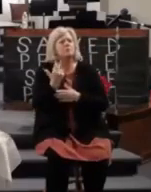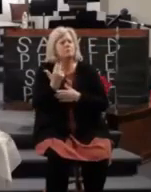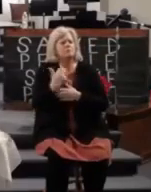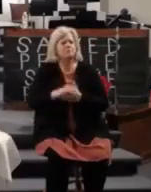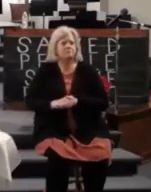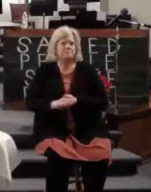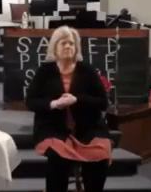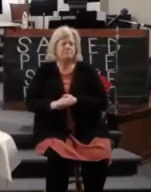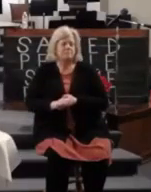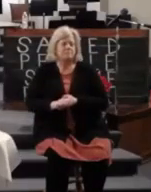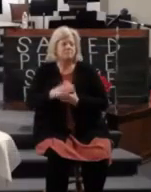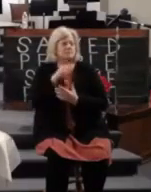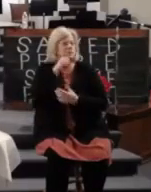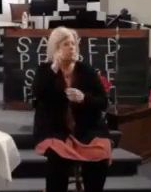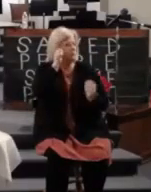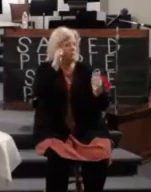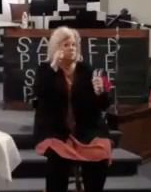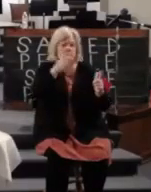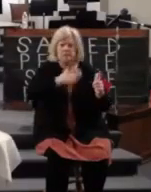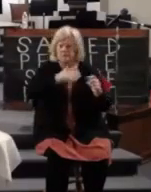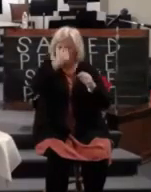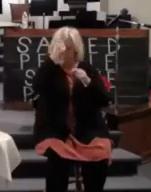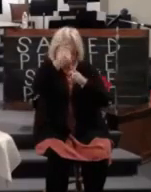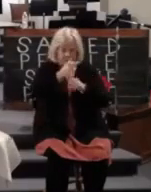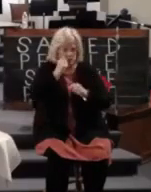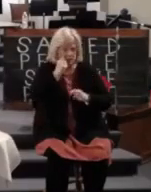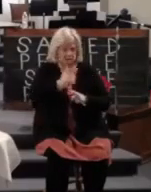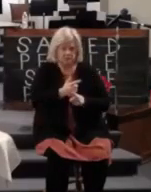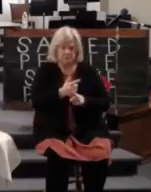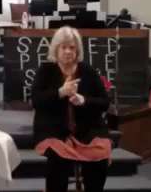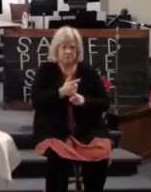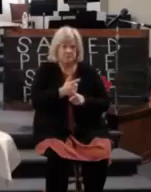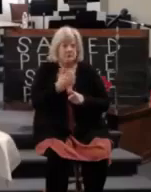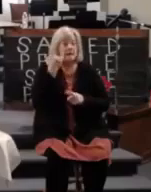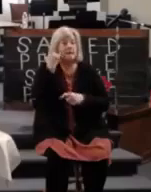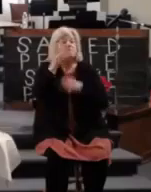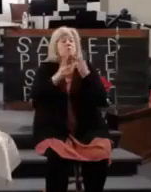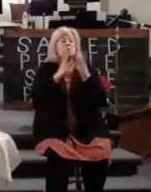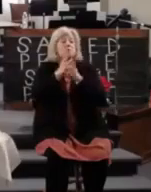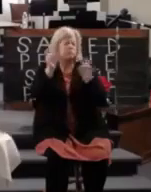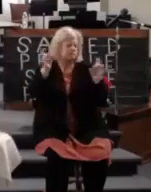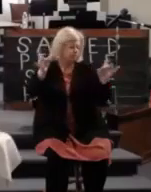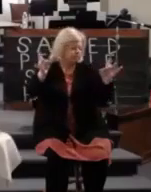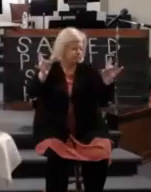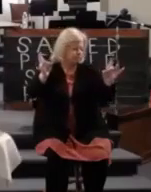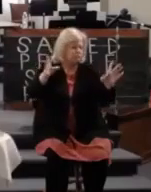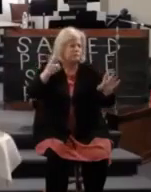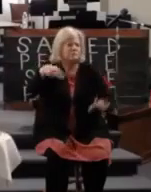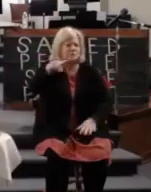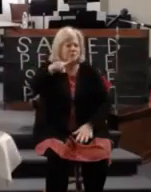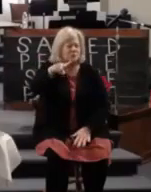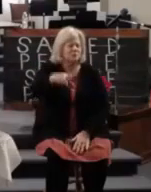13. Do not be surprised, my brothers and sisters, if the world hates you.